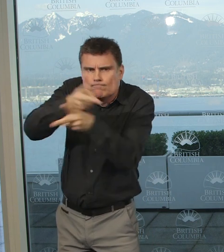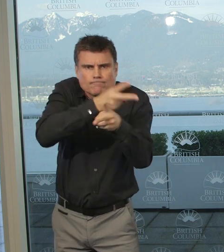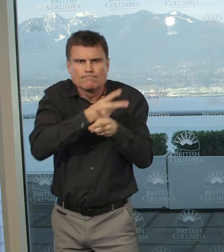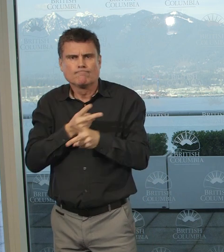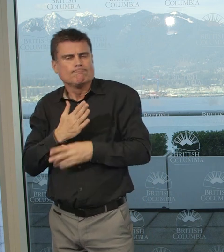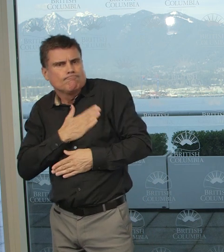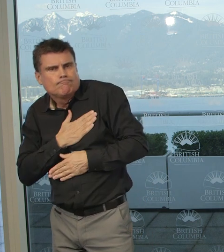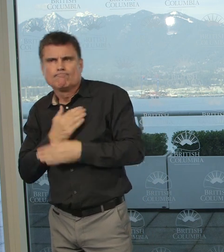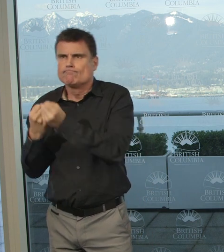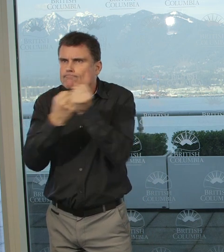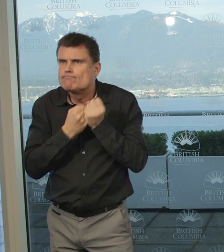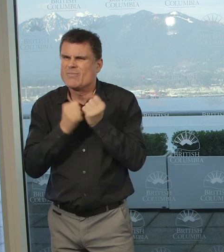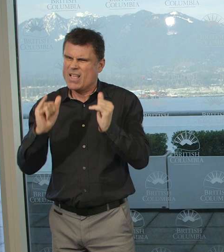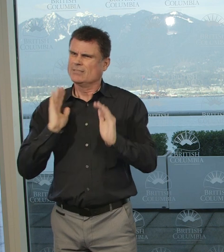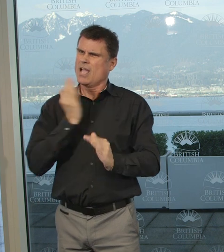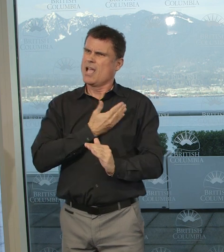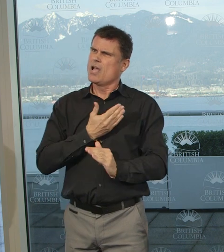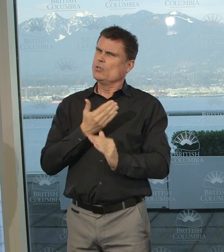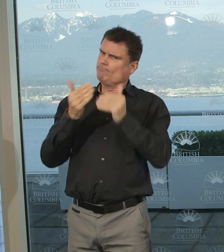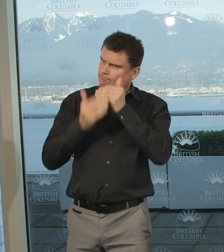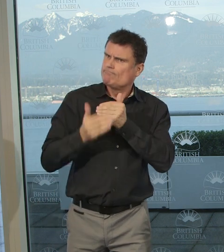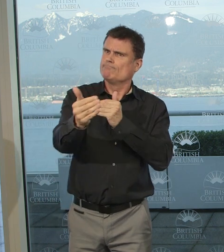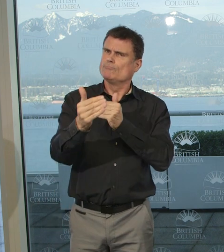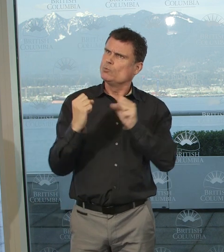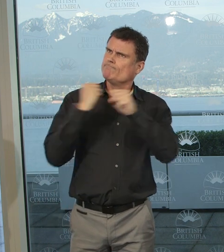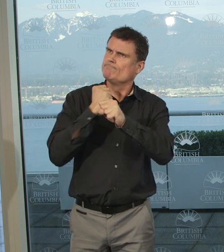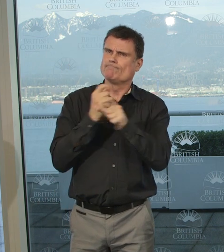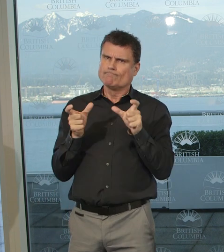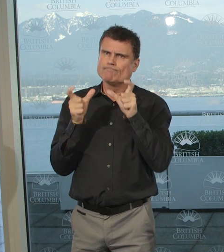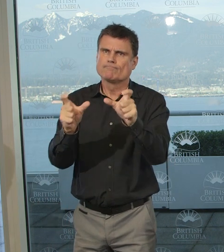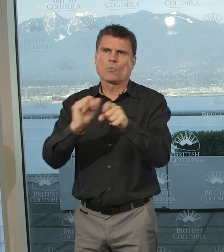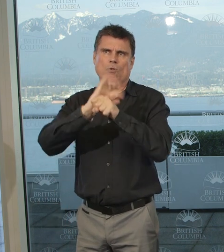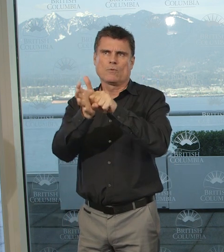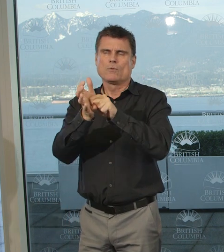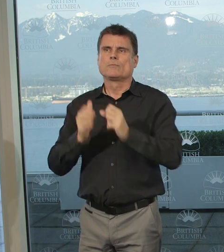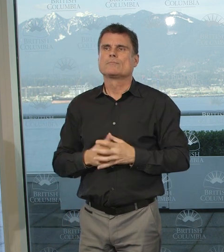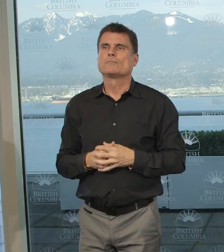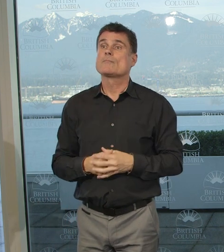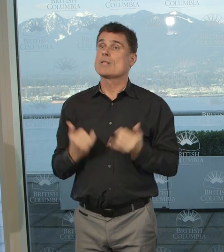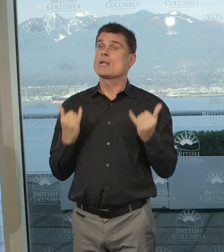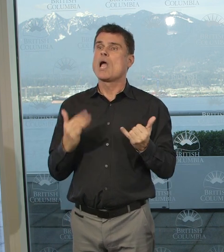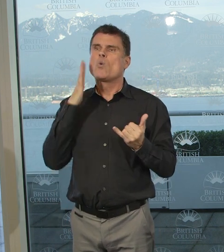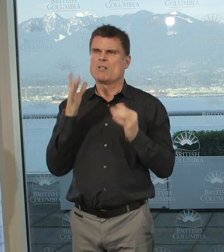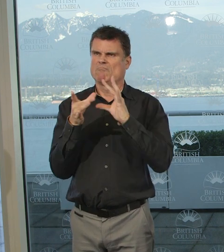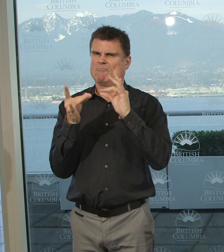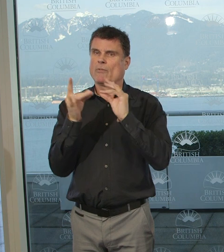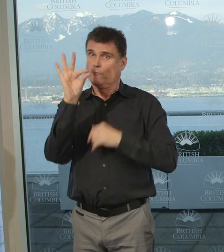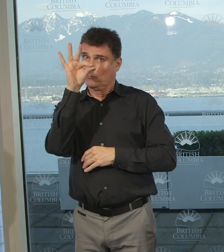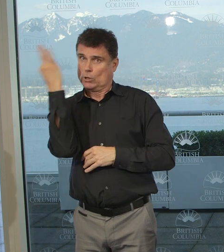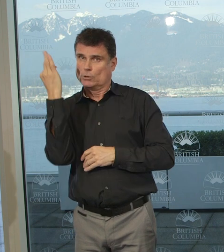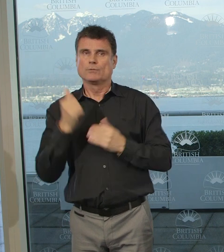we wage our battle. Je veux dire quelques mots en français. Nous avons 140 nouveaux cas de COVID-19